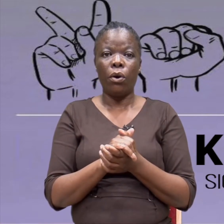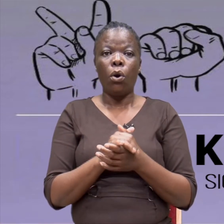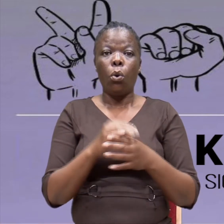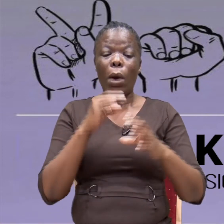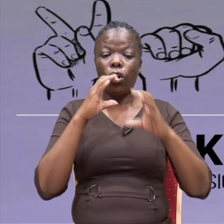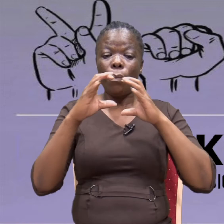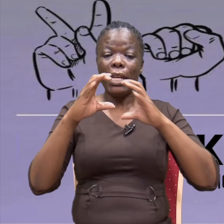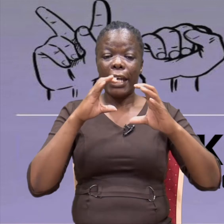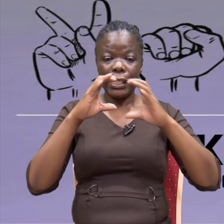When communicating,